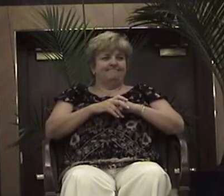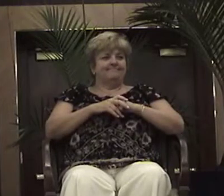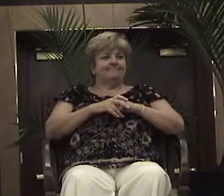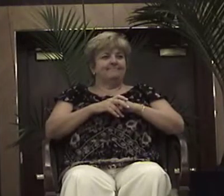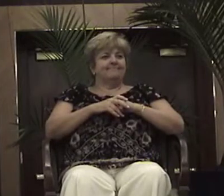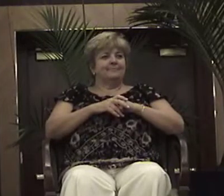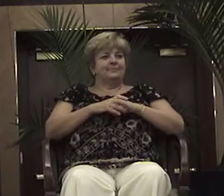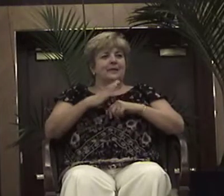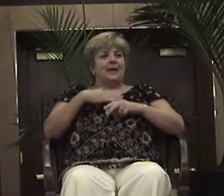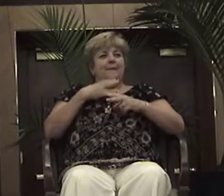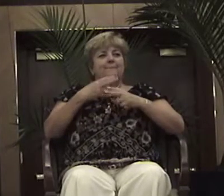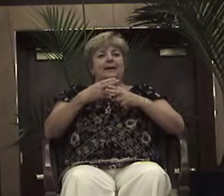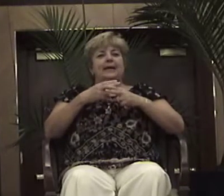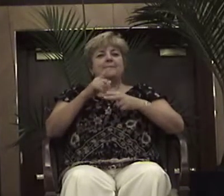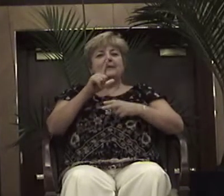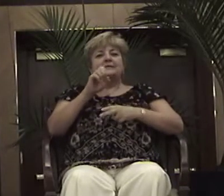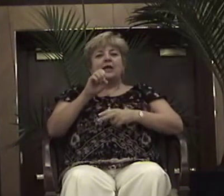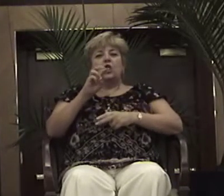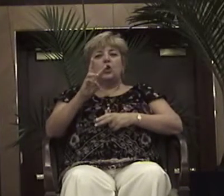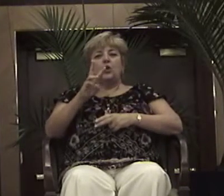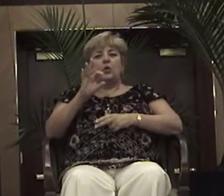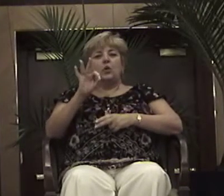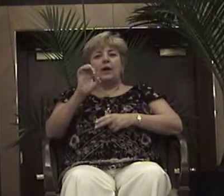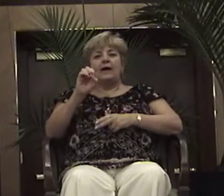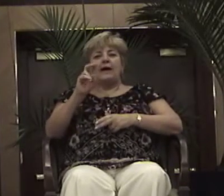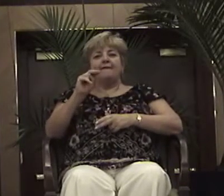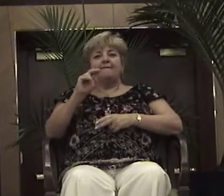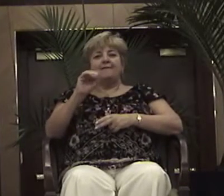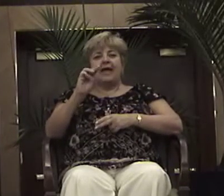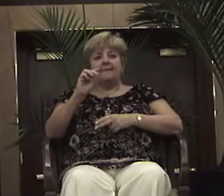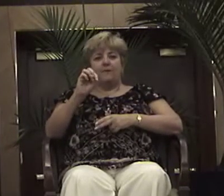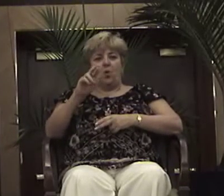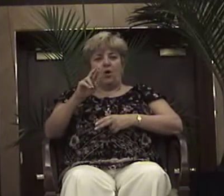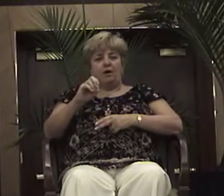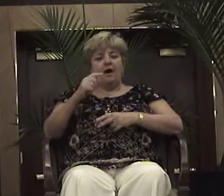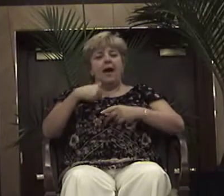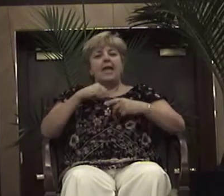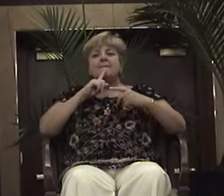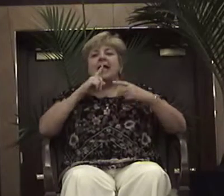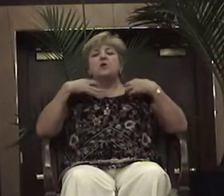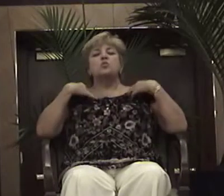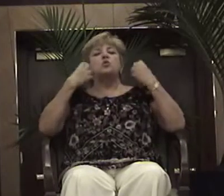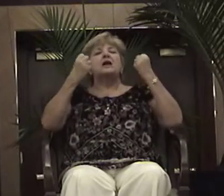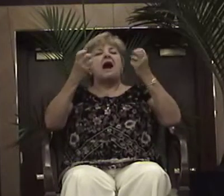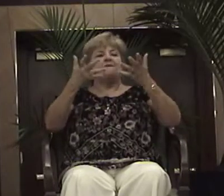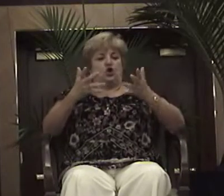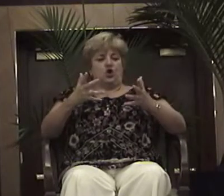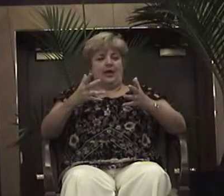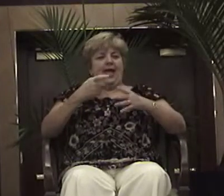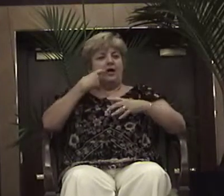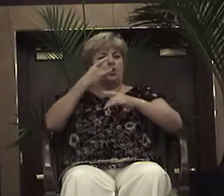My name is Lew F, and I'm a recovered alcoholic. And I've not found it necessary to take a drink or any